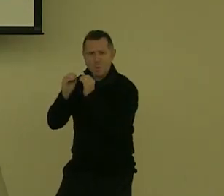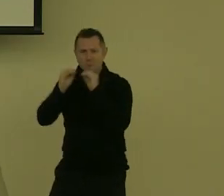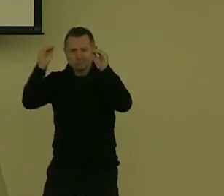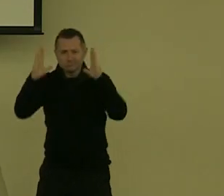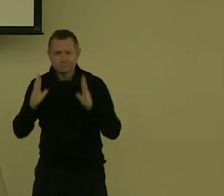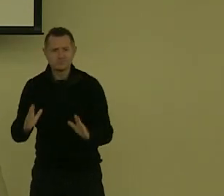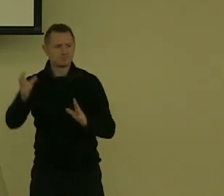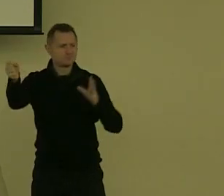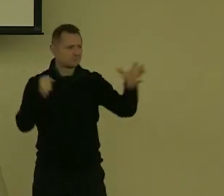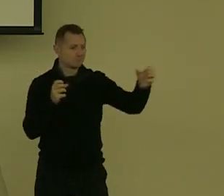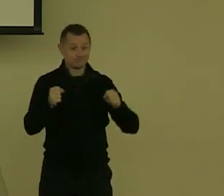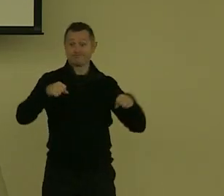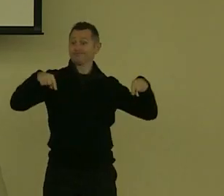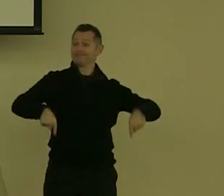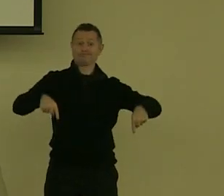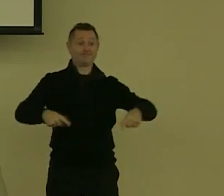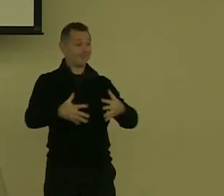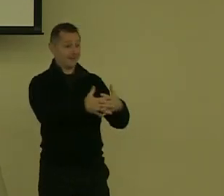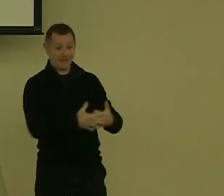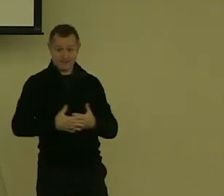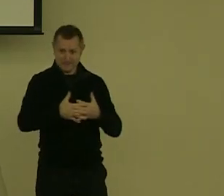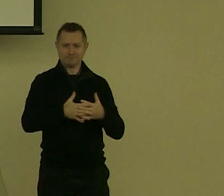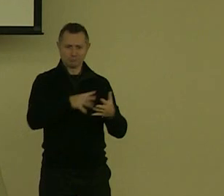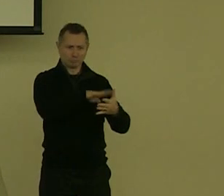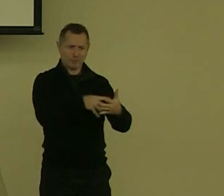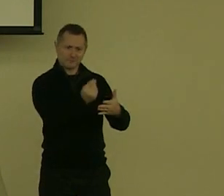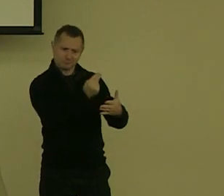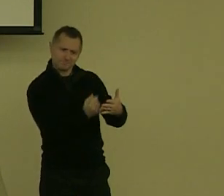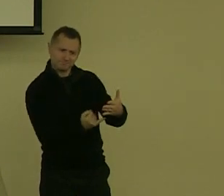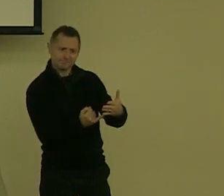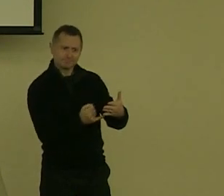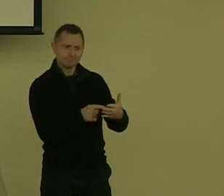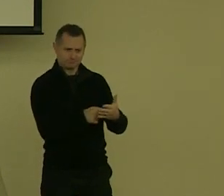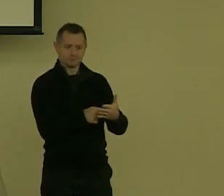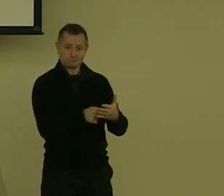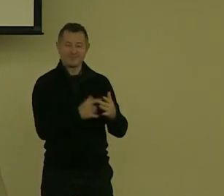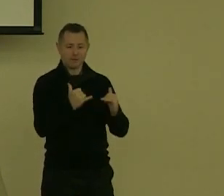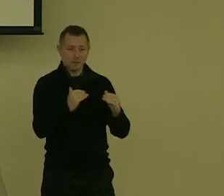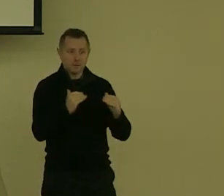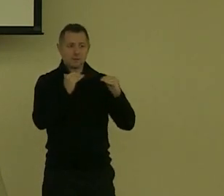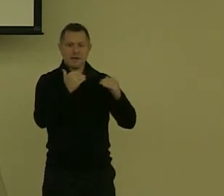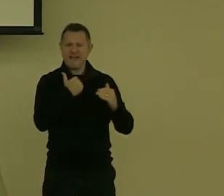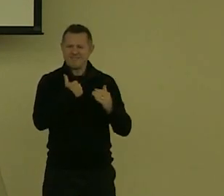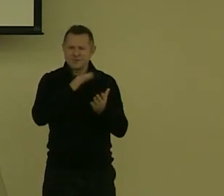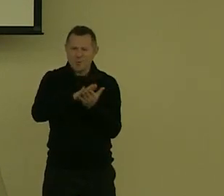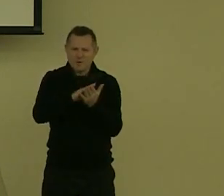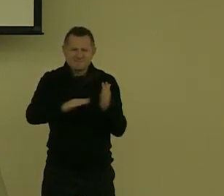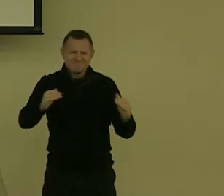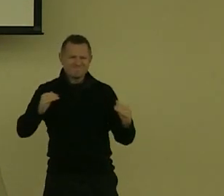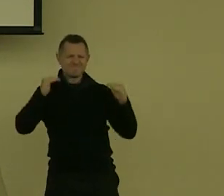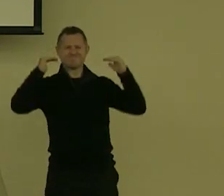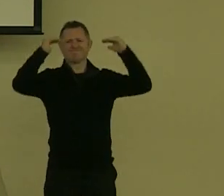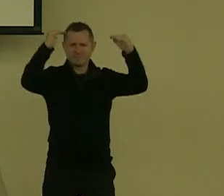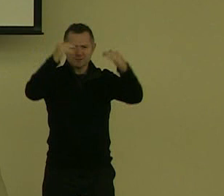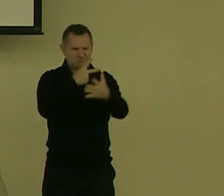year. We have a number of master students in American studies doing comic studies. Matteo Fianella,